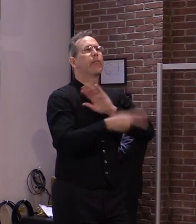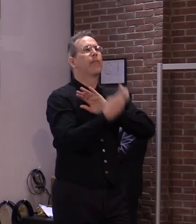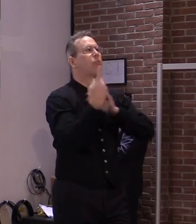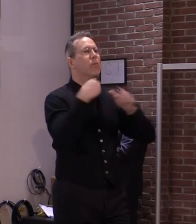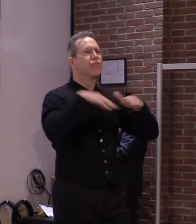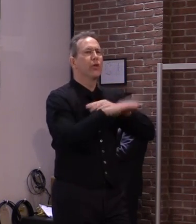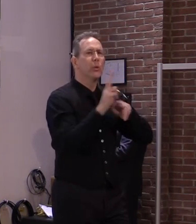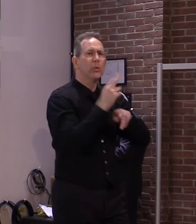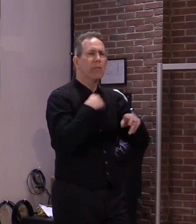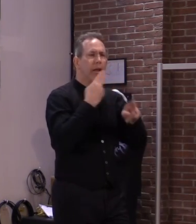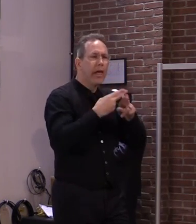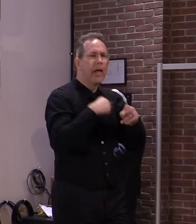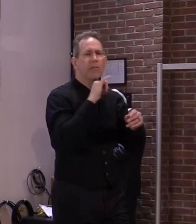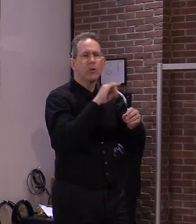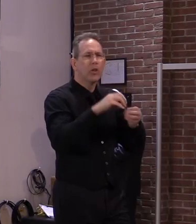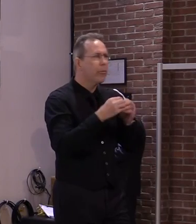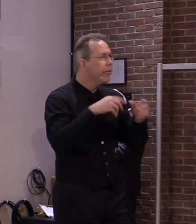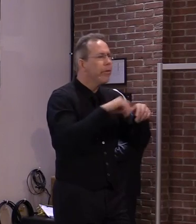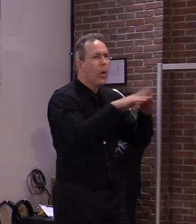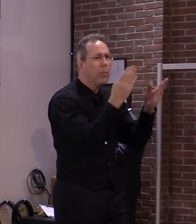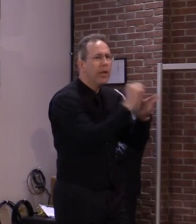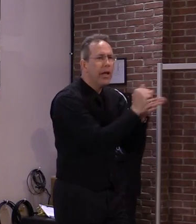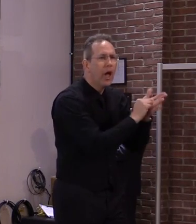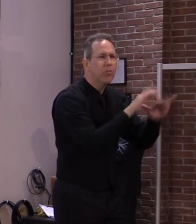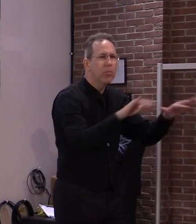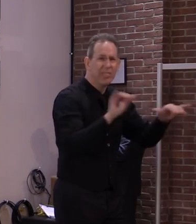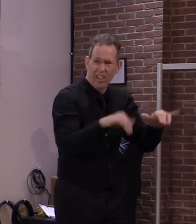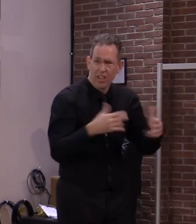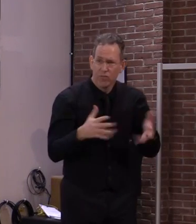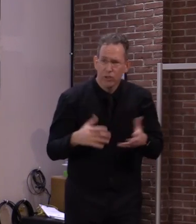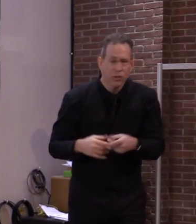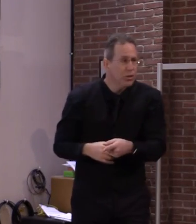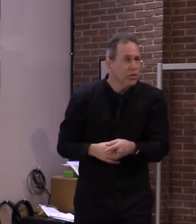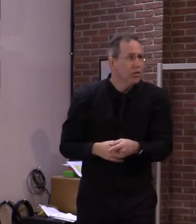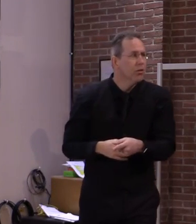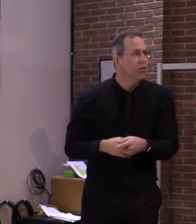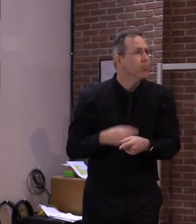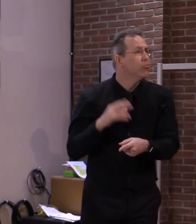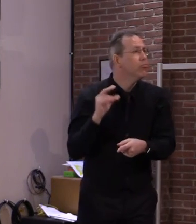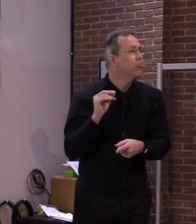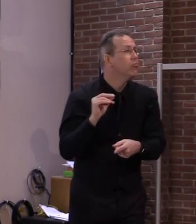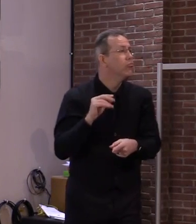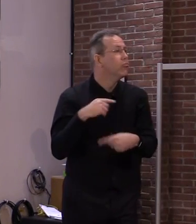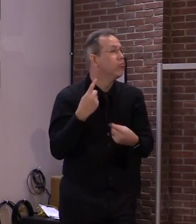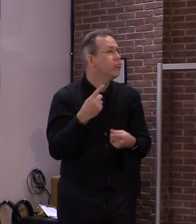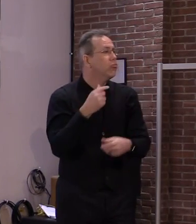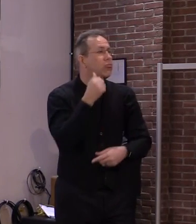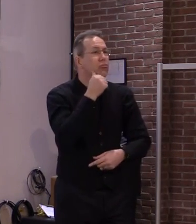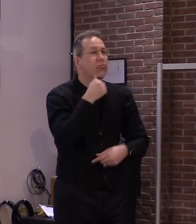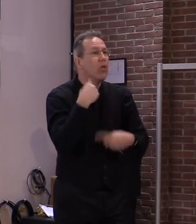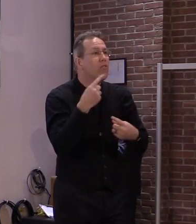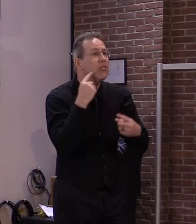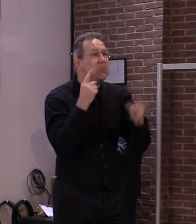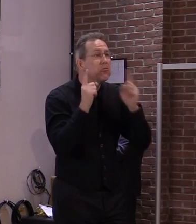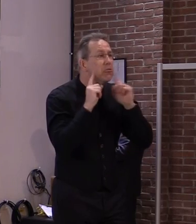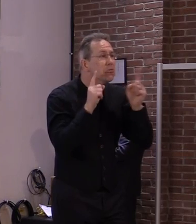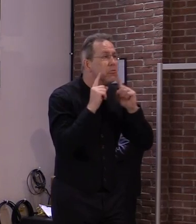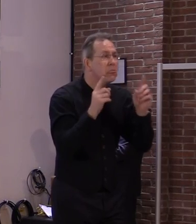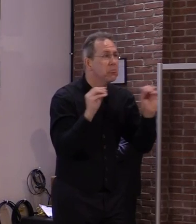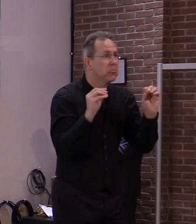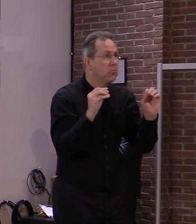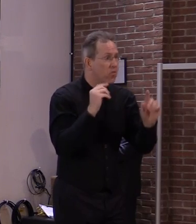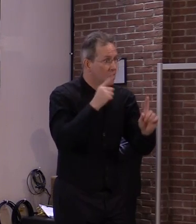on a daily basis, just given how rampant it has been during COVID-19